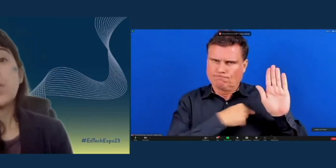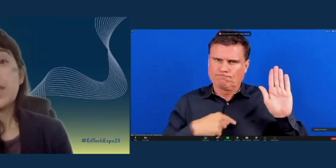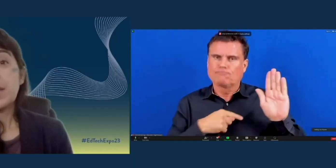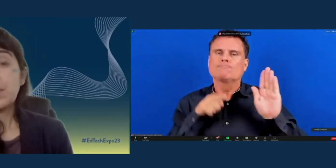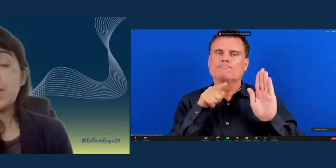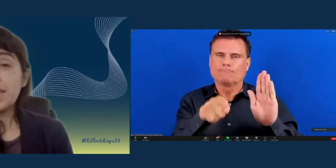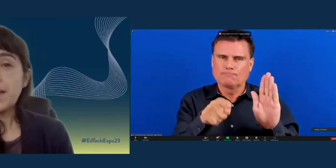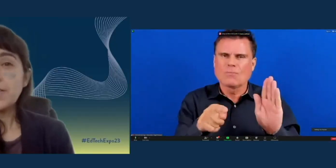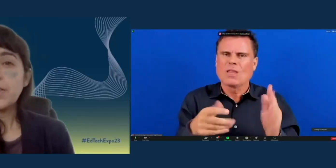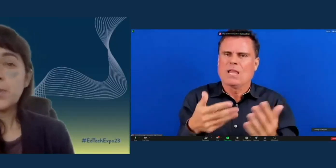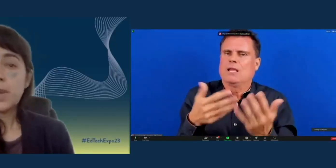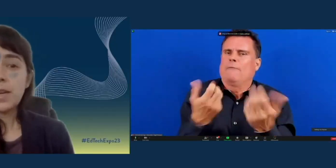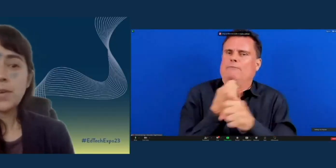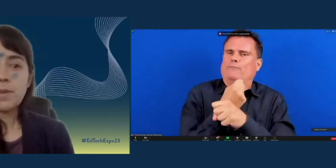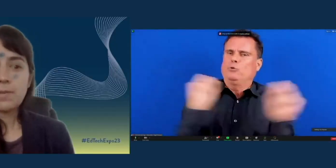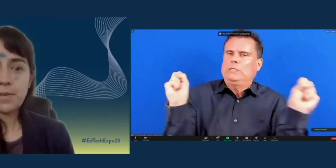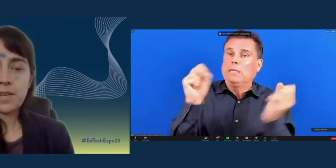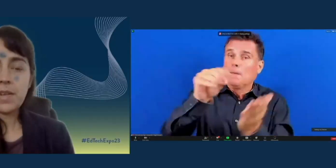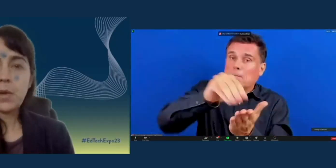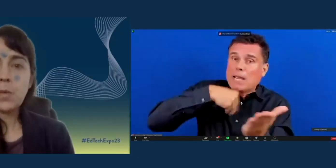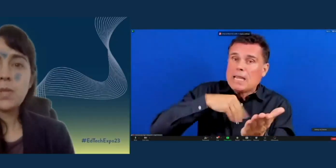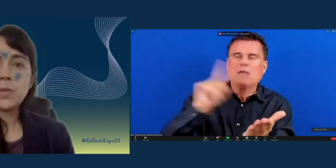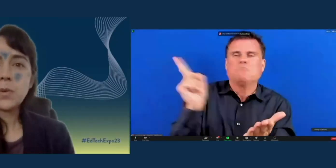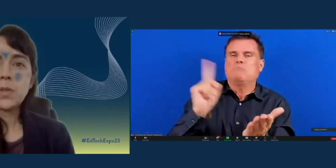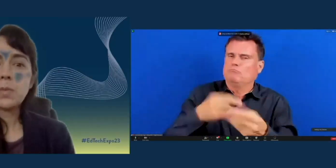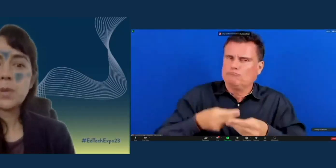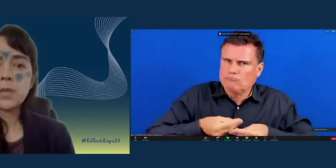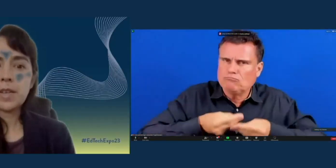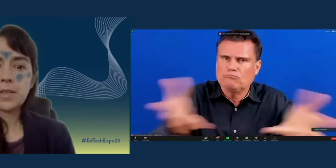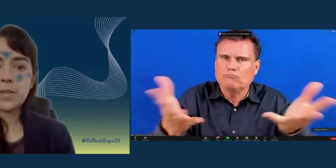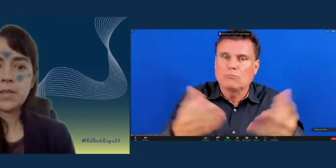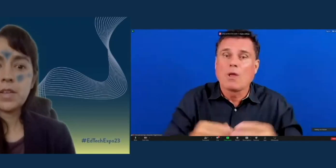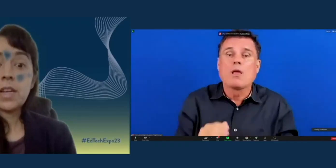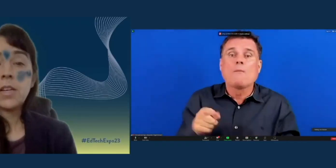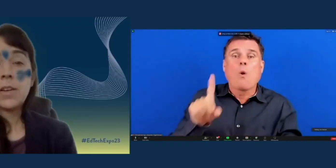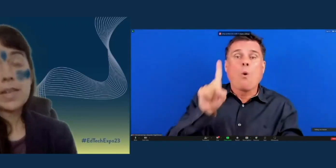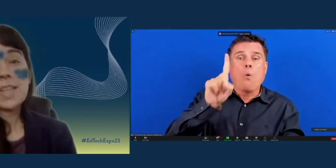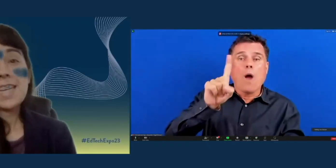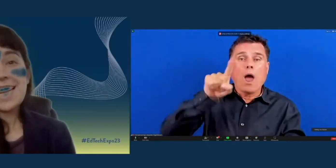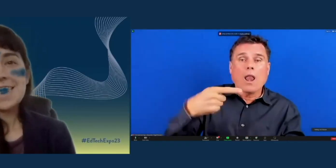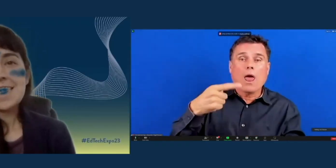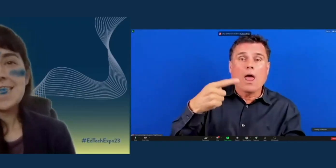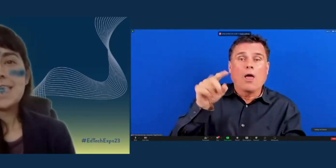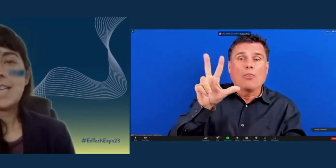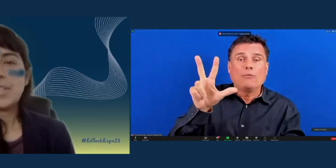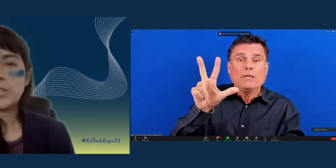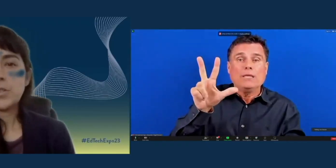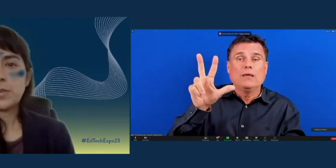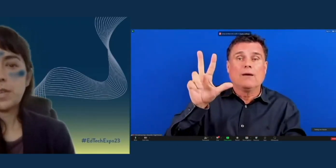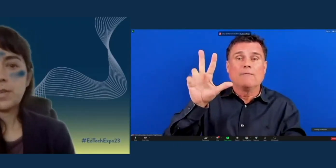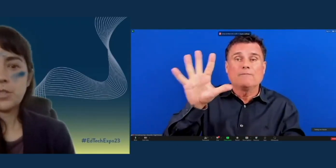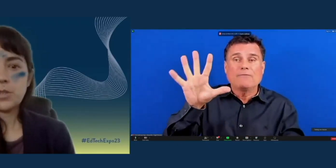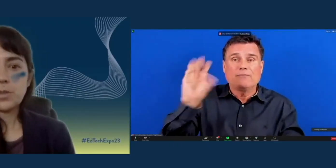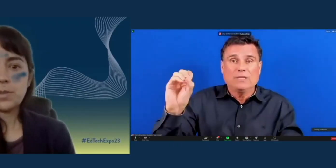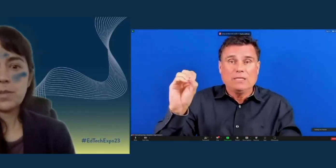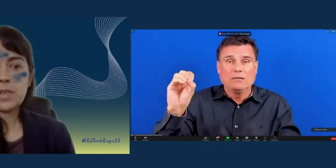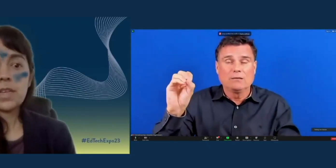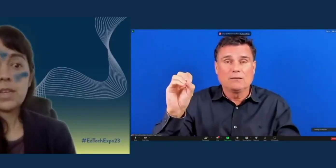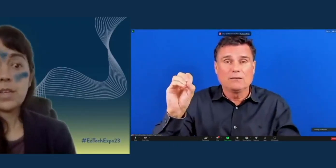more than 1,350 open source book titles created in 19 underserved